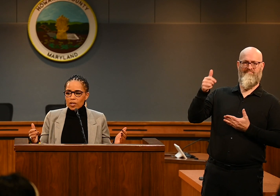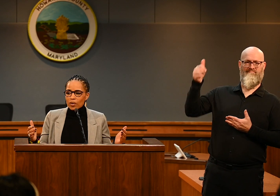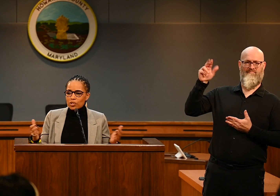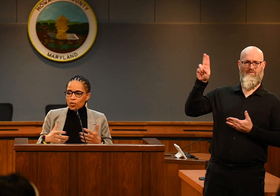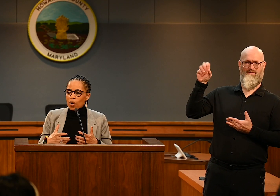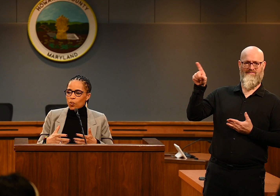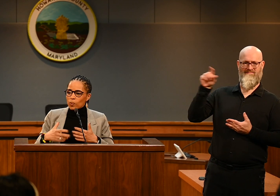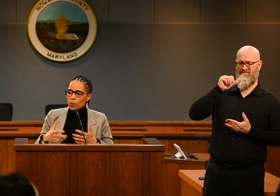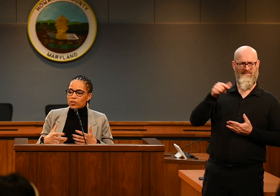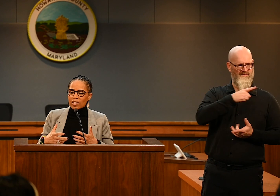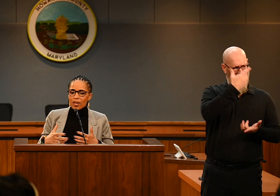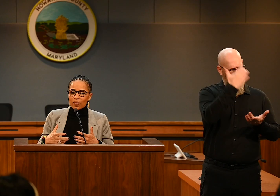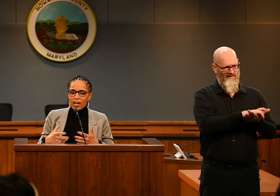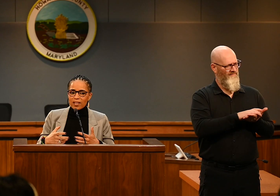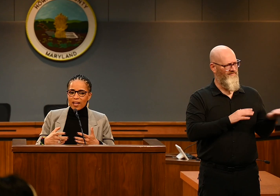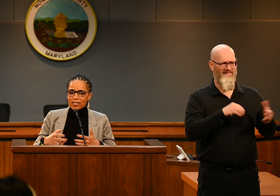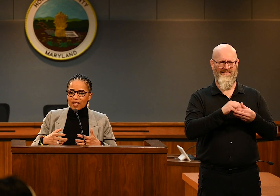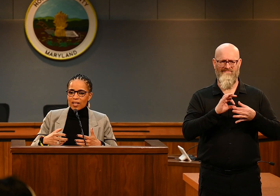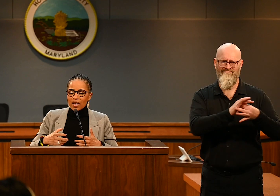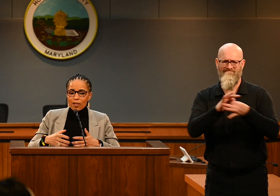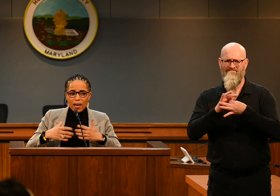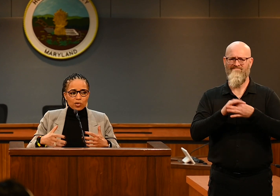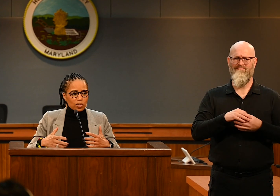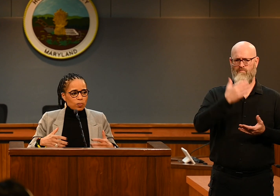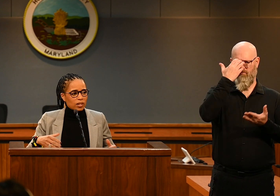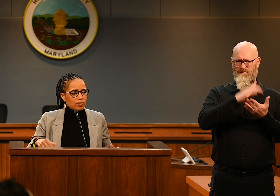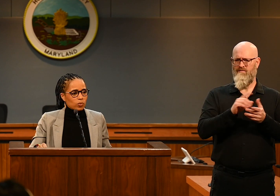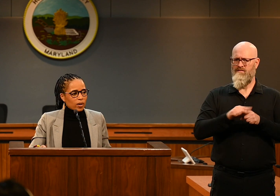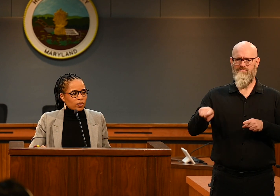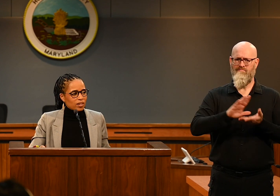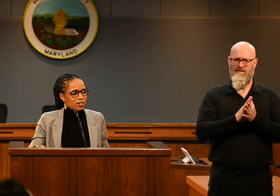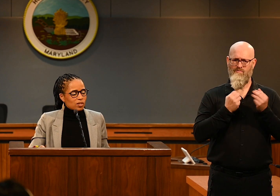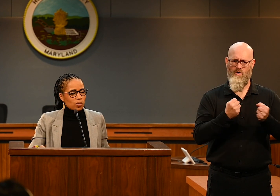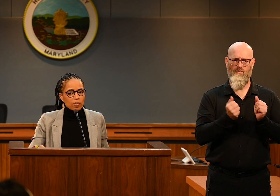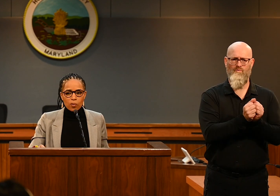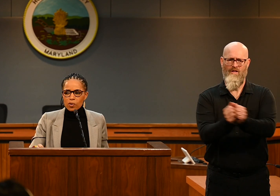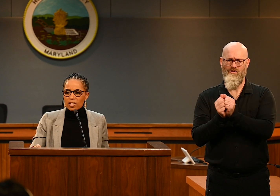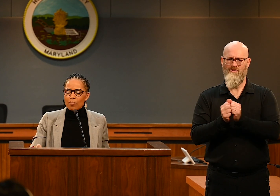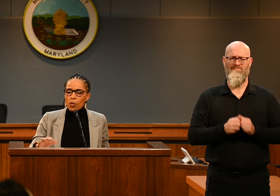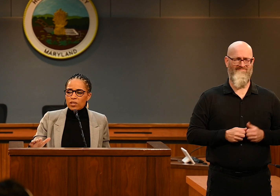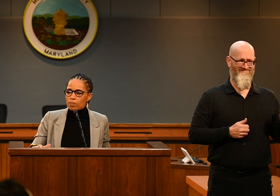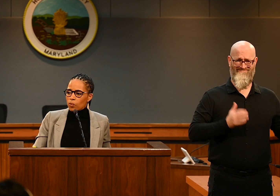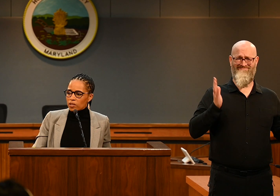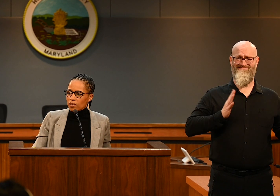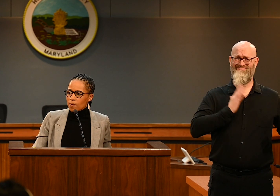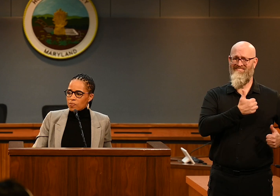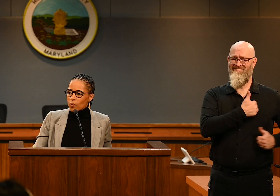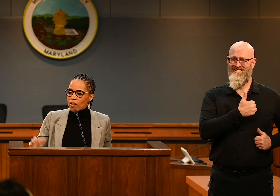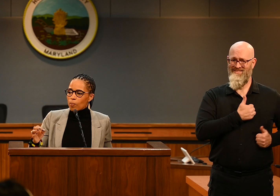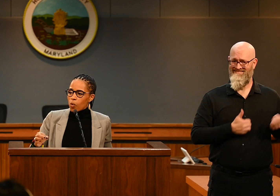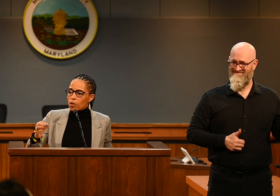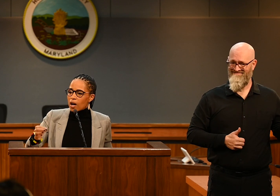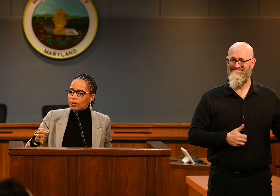sure that we are stronger when we work together, and as a veteran who believes as well that it is so important and more than important